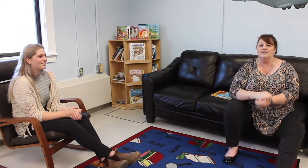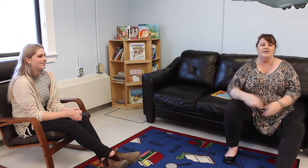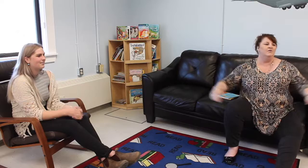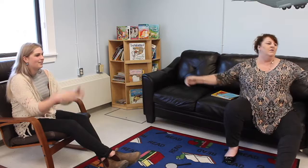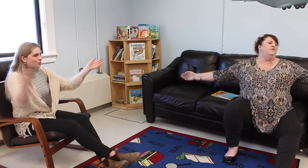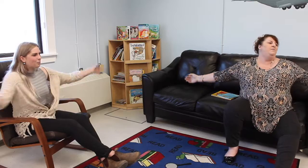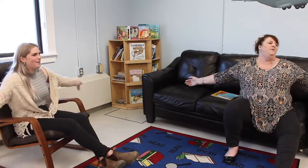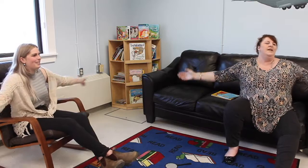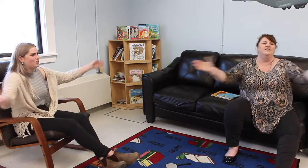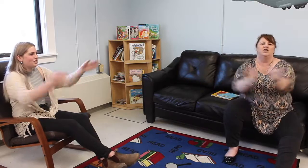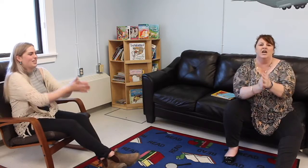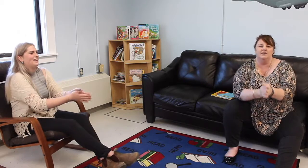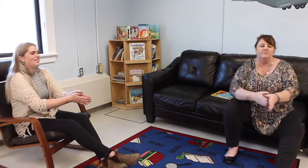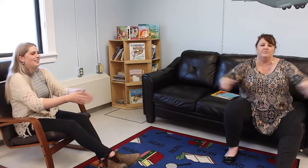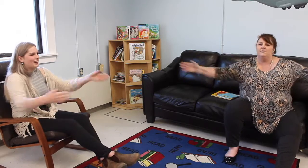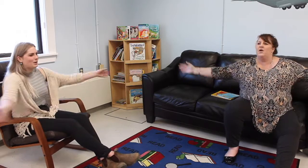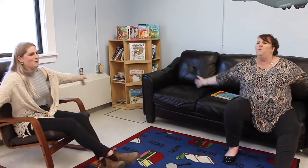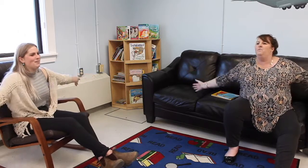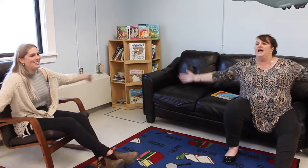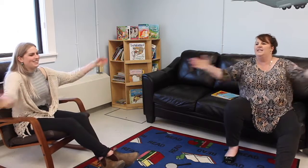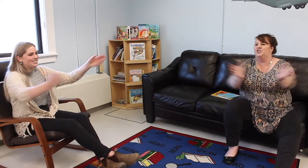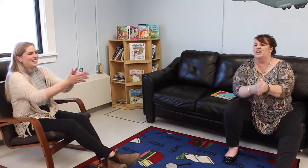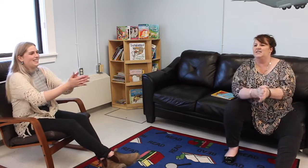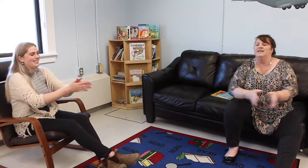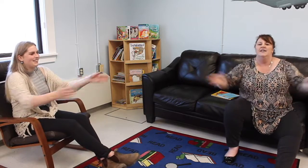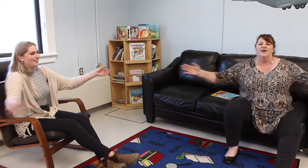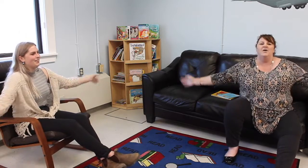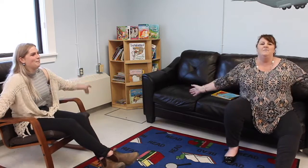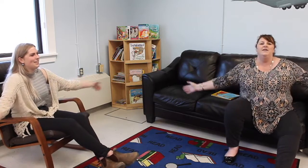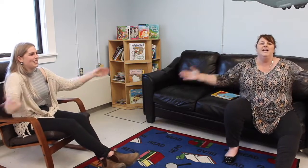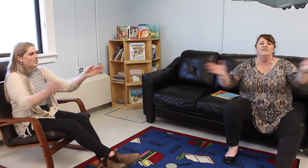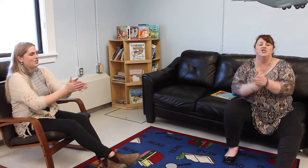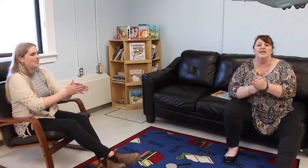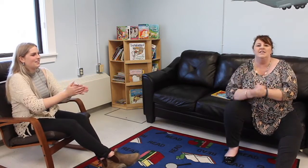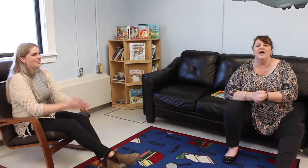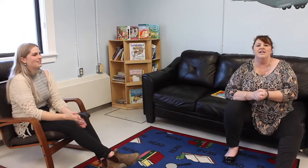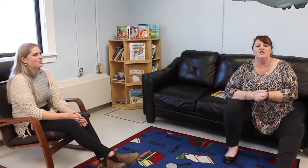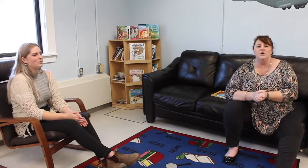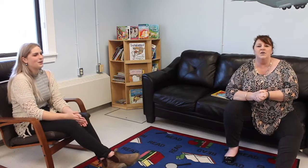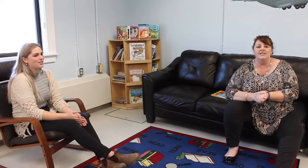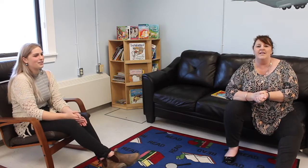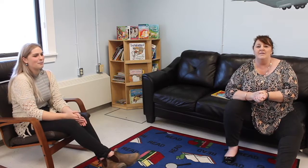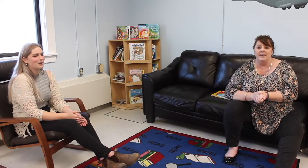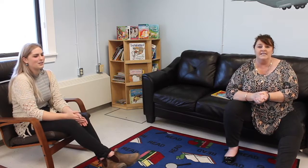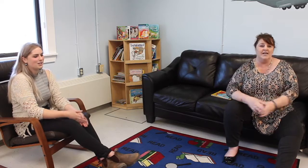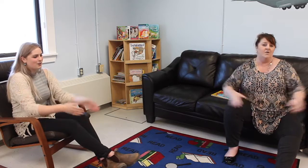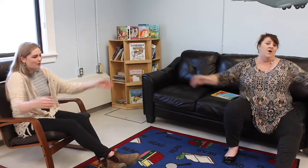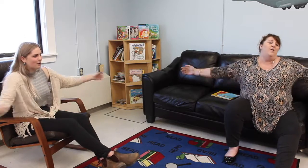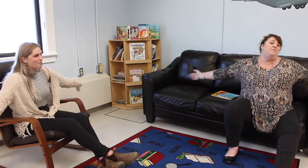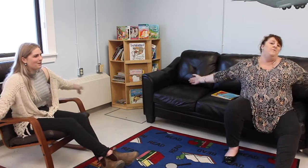go open and shut, open and shut, open and shut. The doors on the bus, they go open